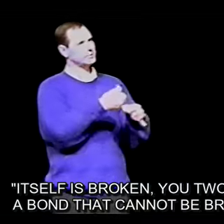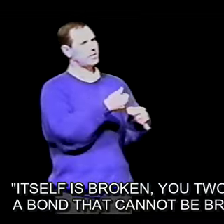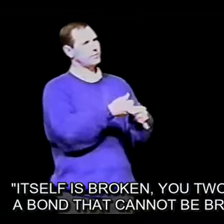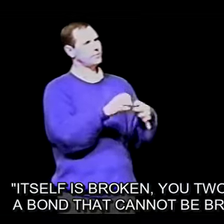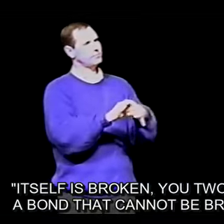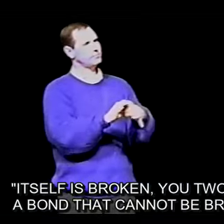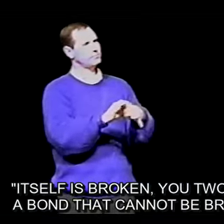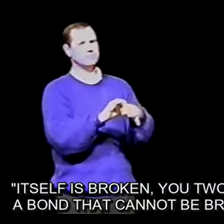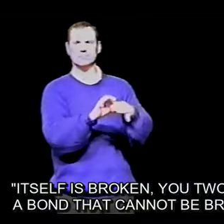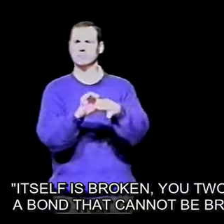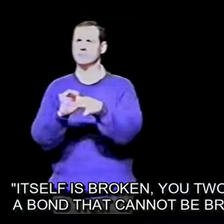broken.